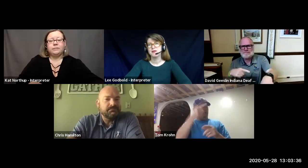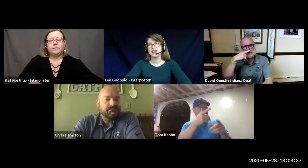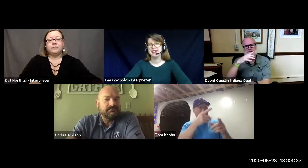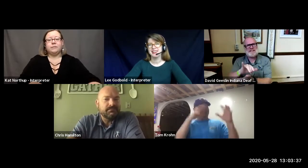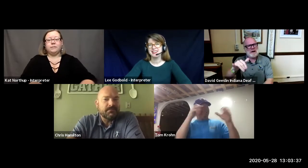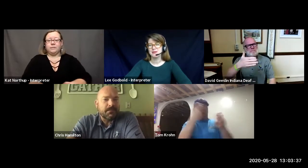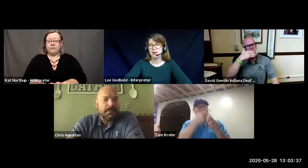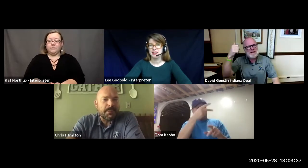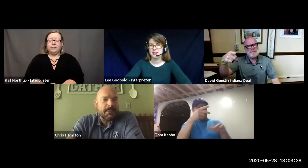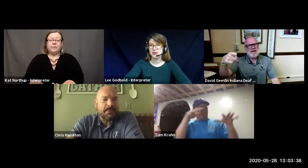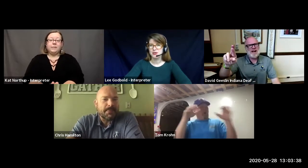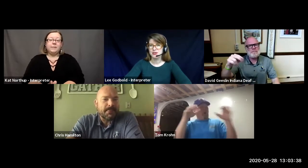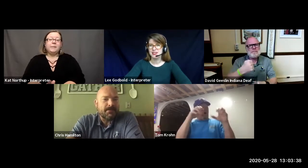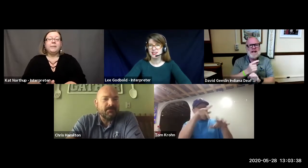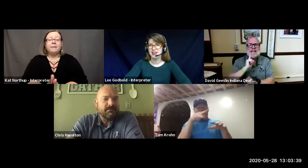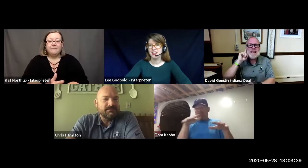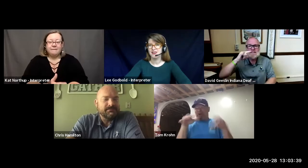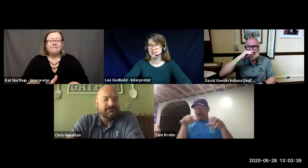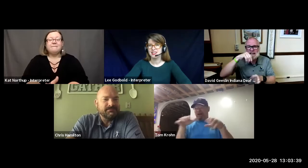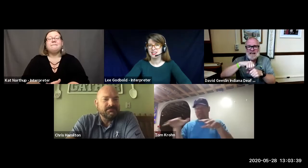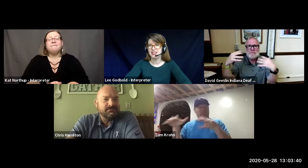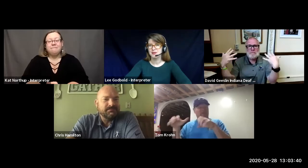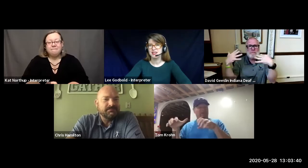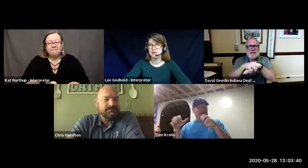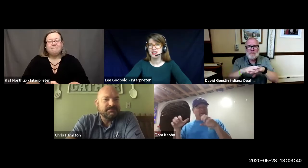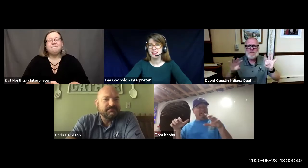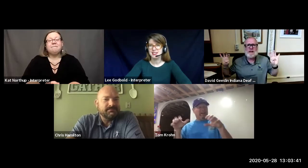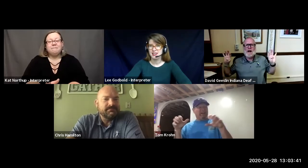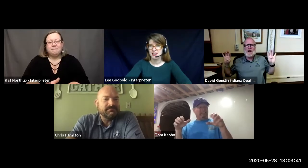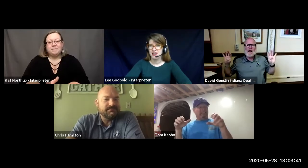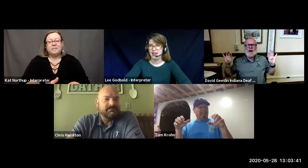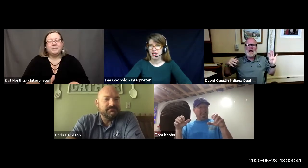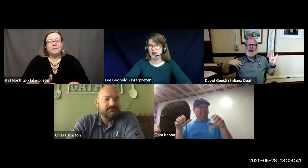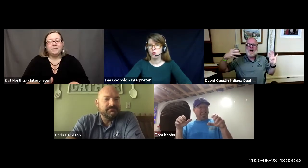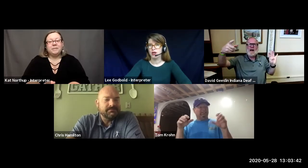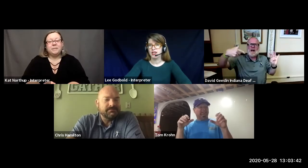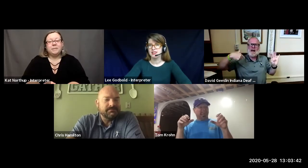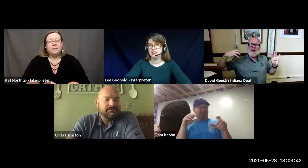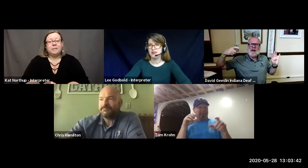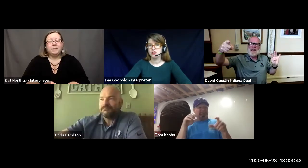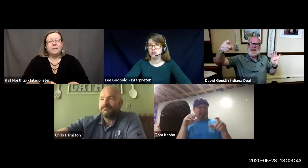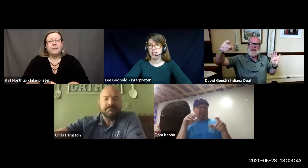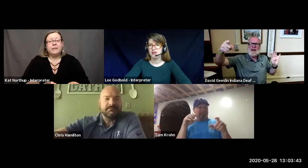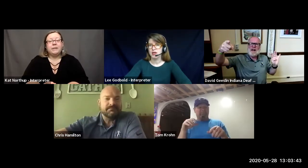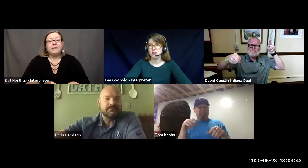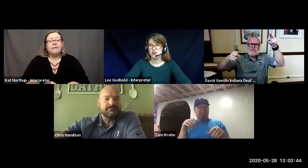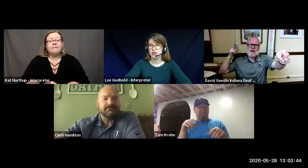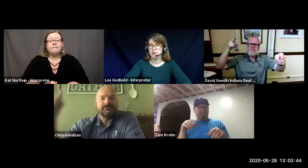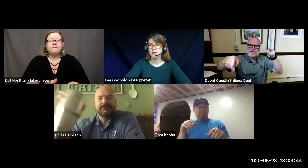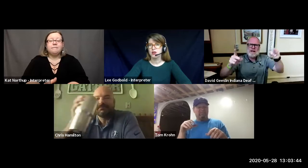playing against public schools. Oftentimes they beat us, and we see deaf children out in the mainstream who